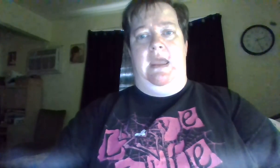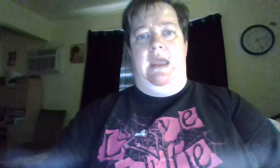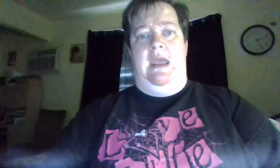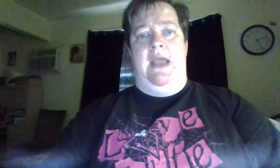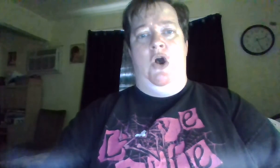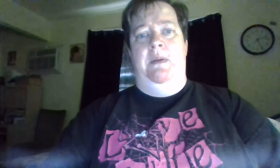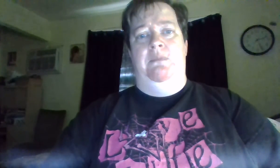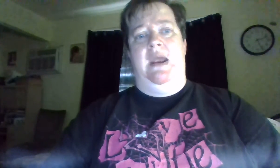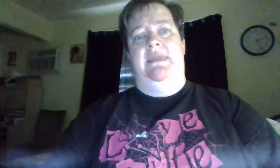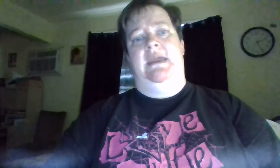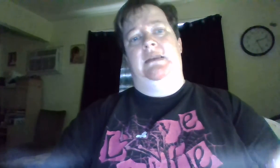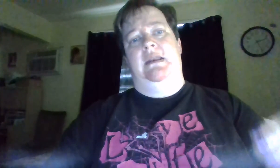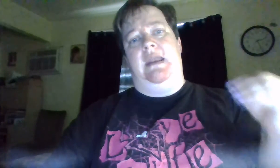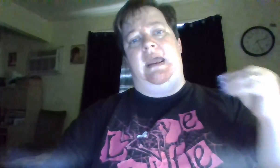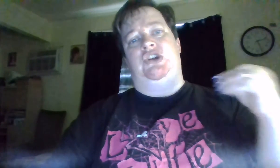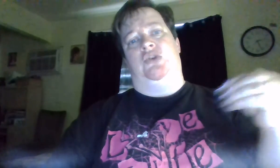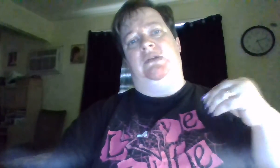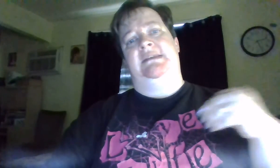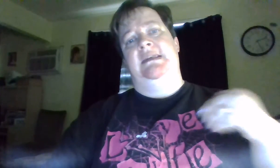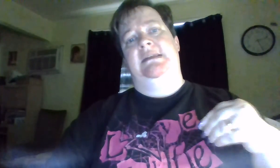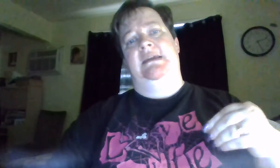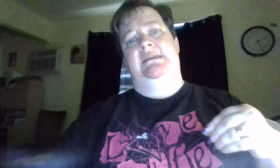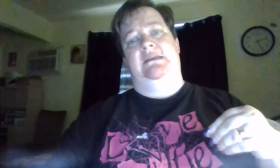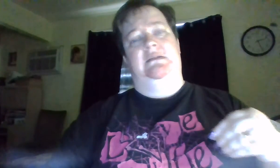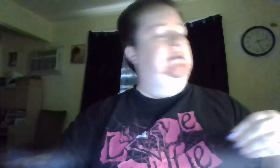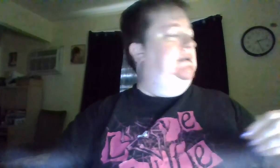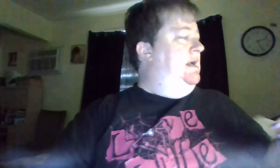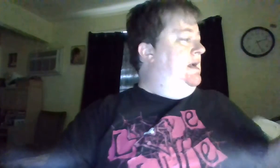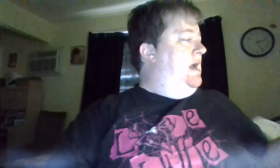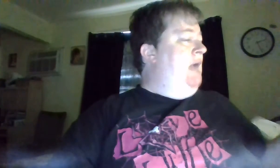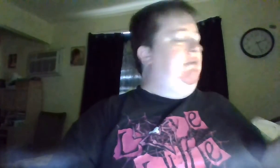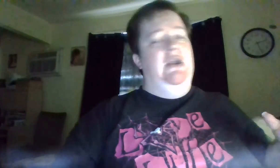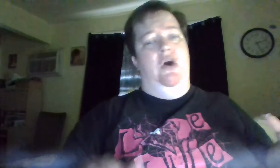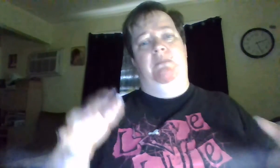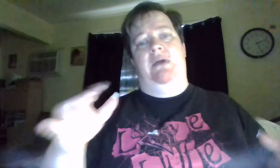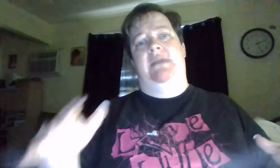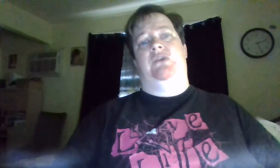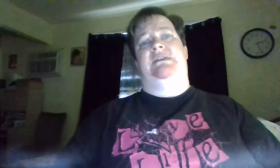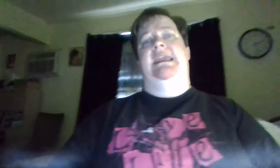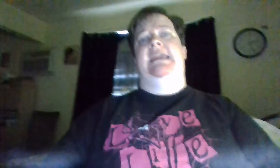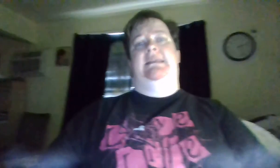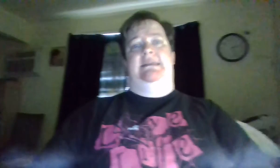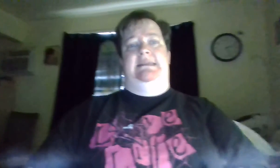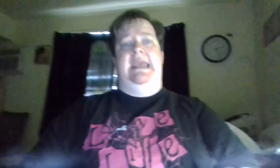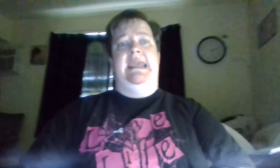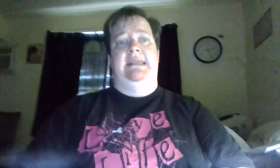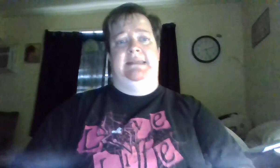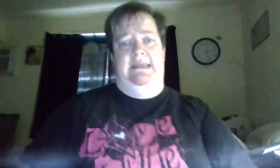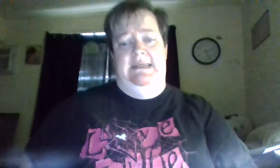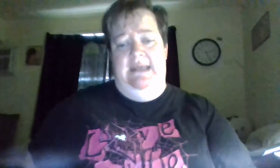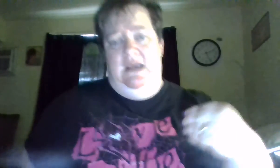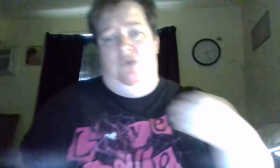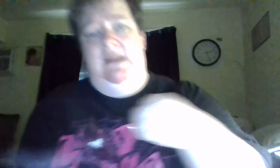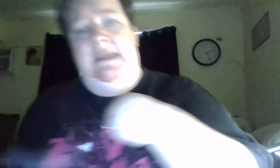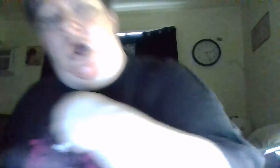And I hope and pray that as you're listening to this, I really hope and pray that you're taking this really to